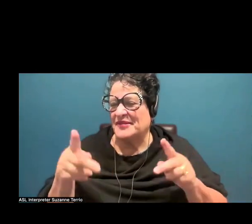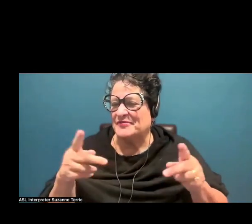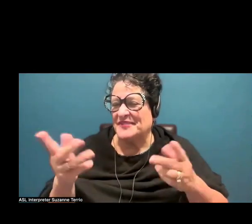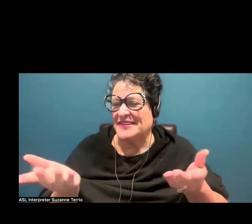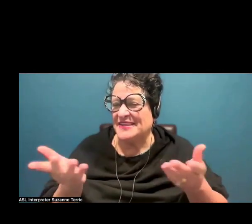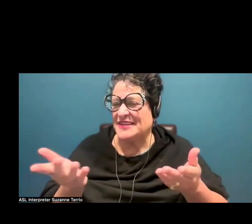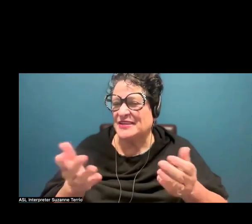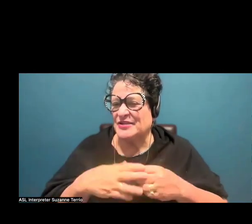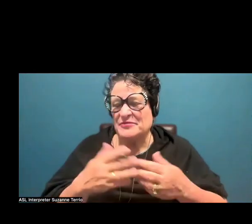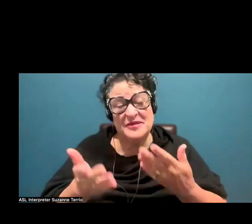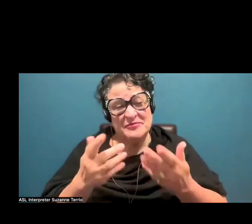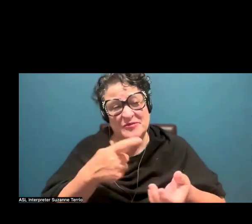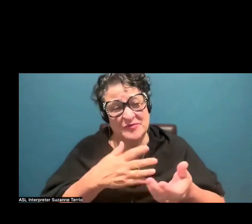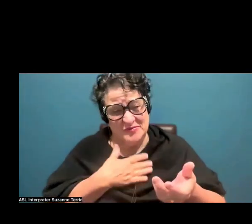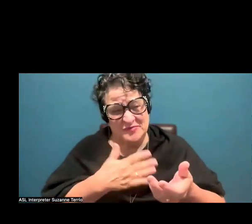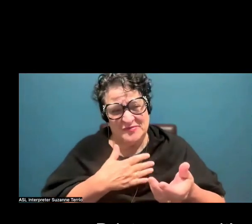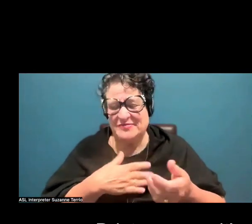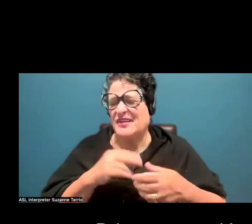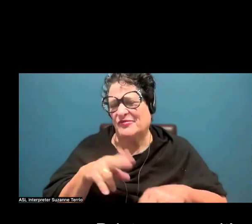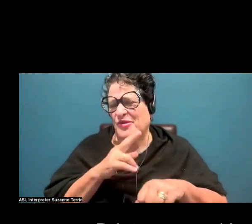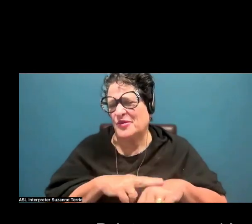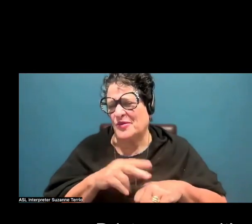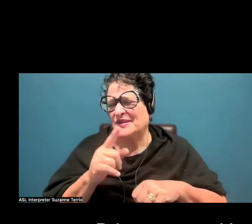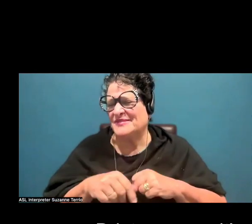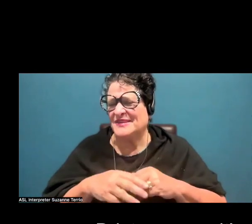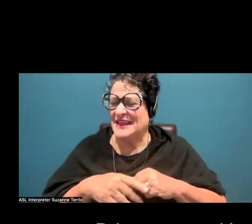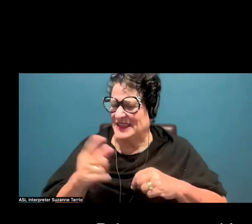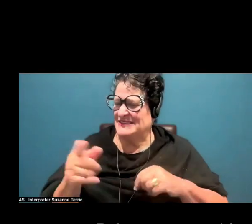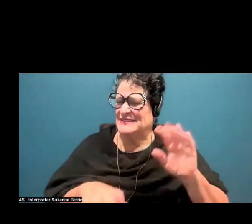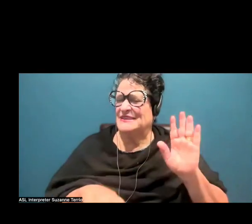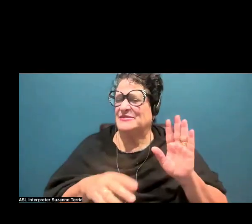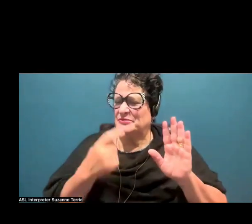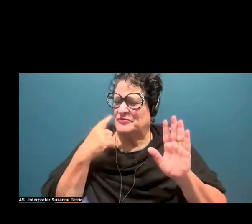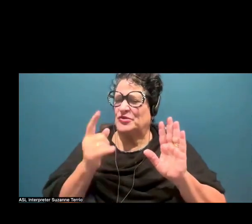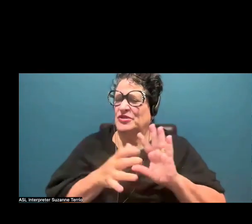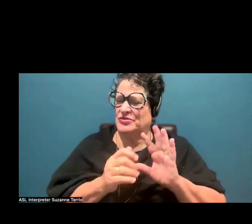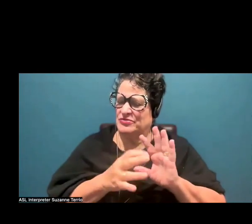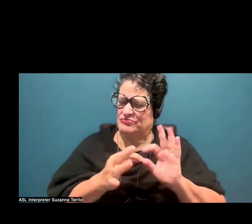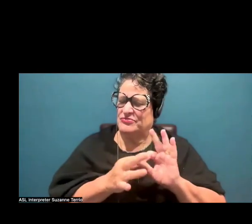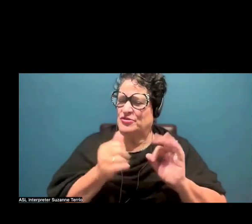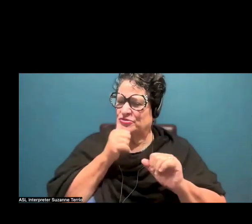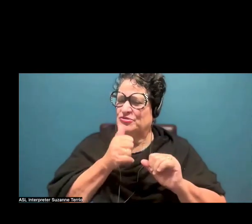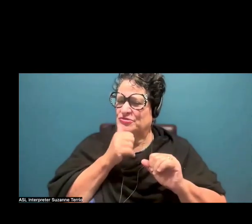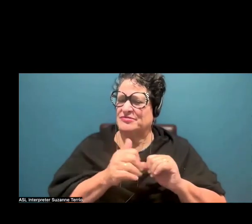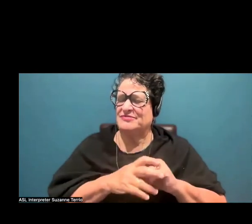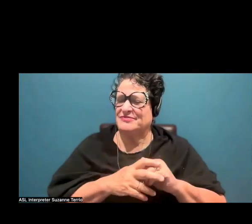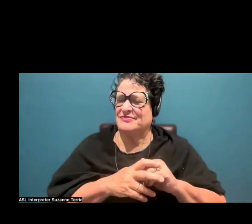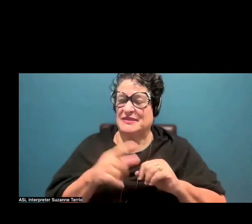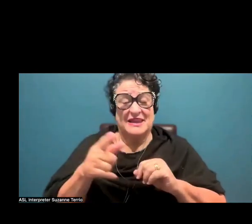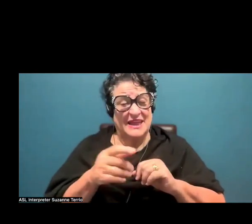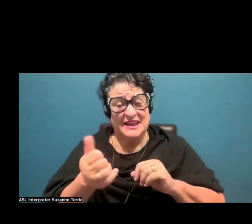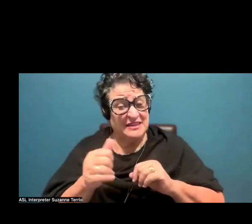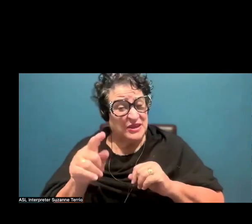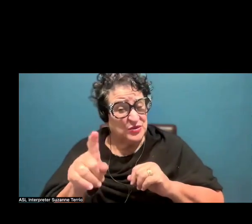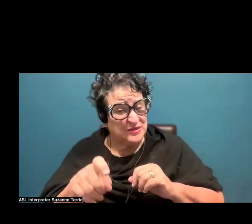You must be really pleased. Of course, Mr. Bristow says. It's a testament to the girls. Is there anything you need? Mrs. Bristow asks,